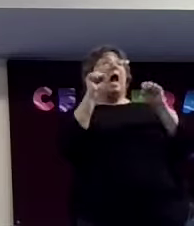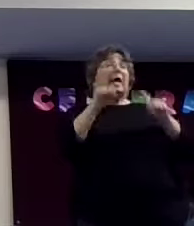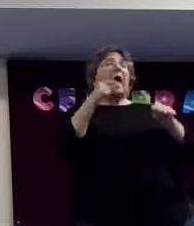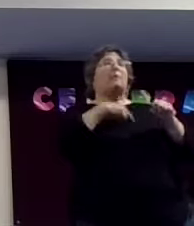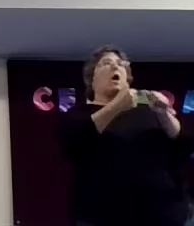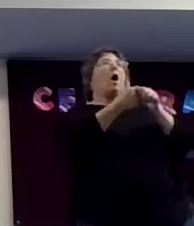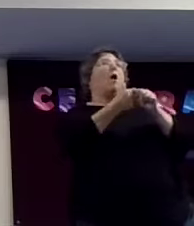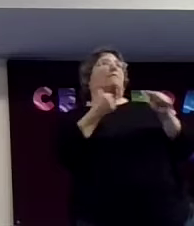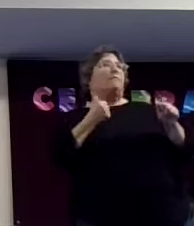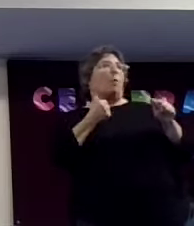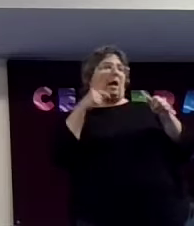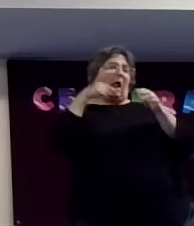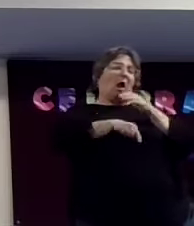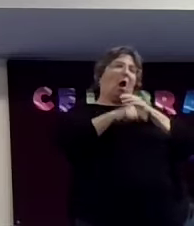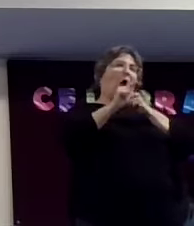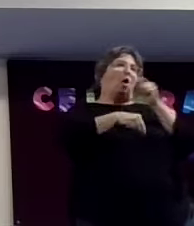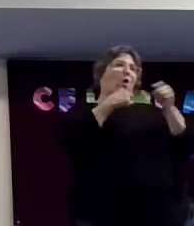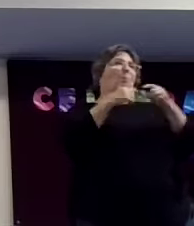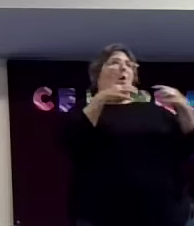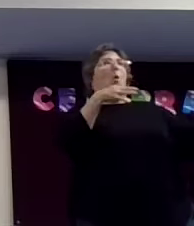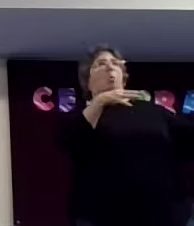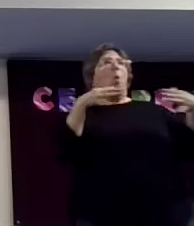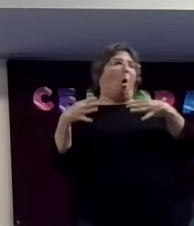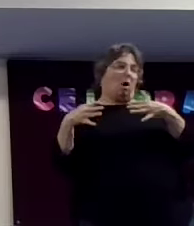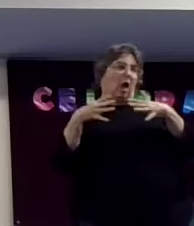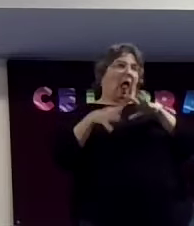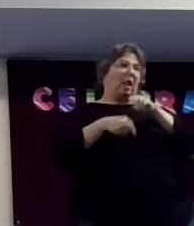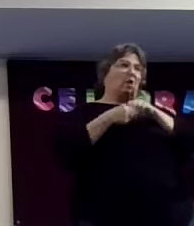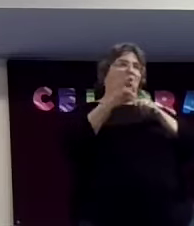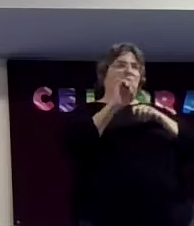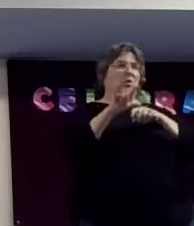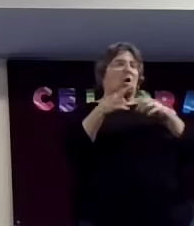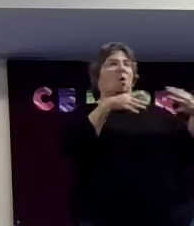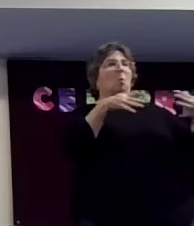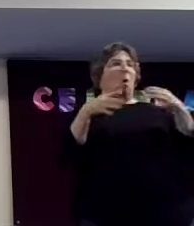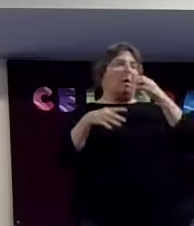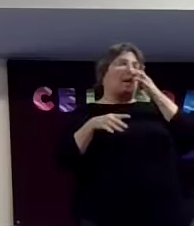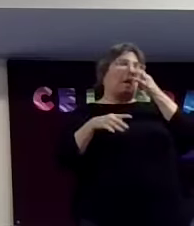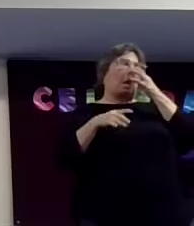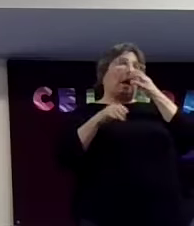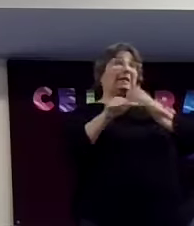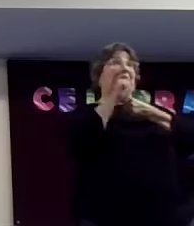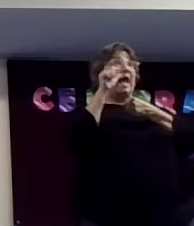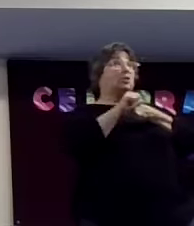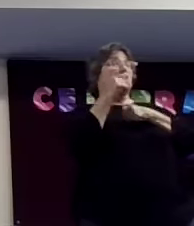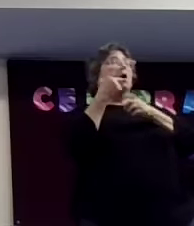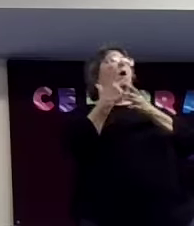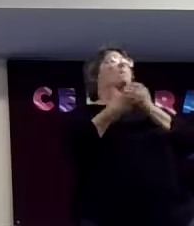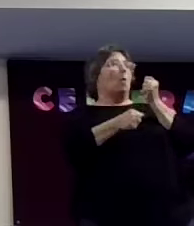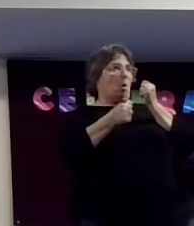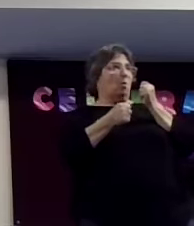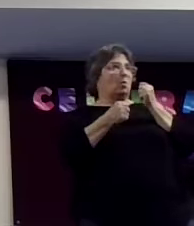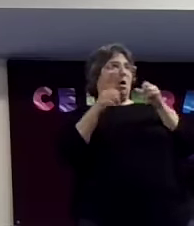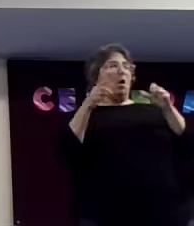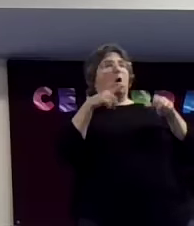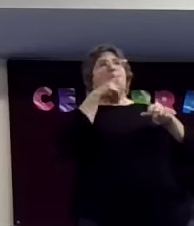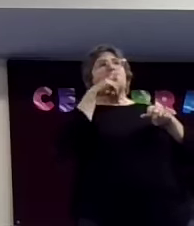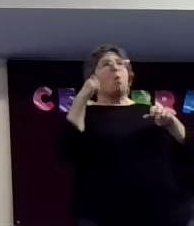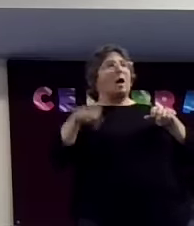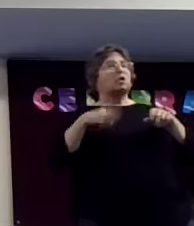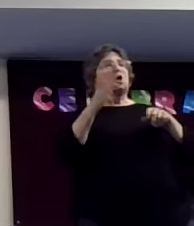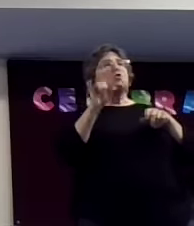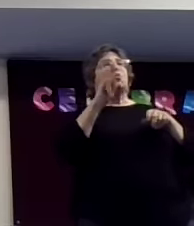we avoid a plunge into global war, including nuclear war? This danger exists both in regard to Russia,